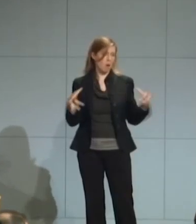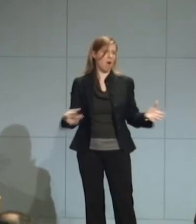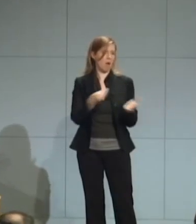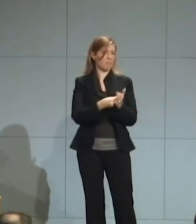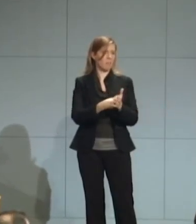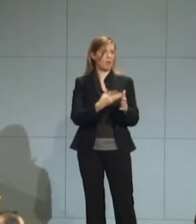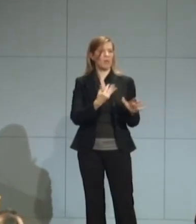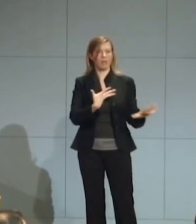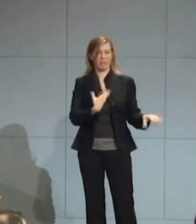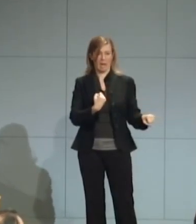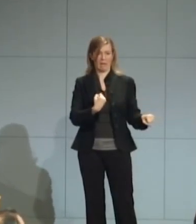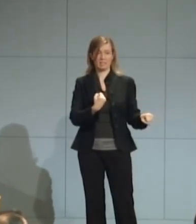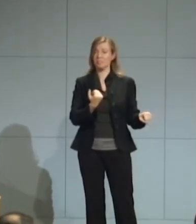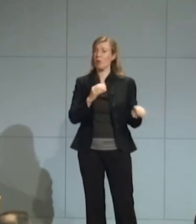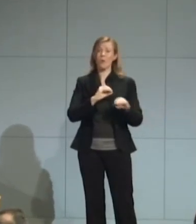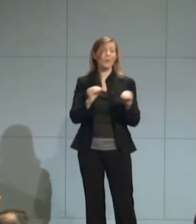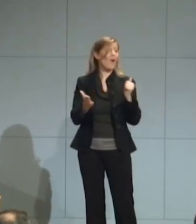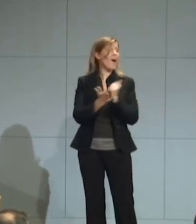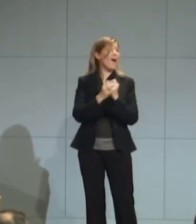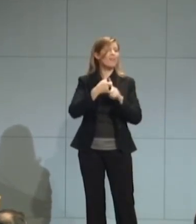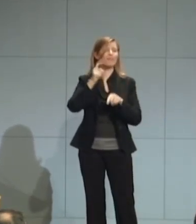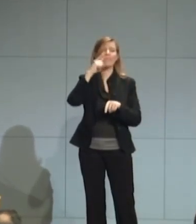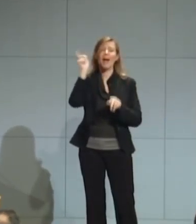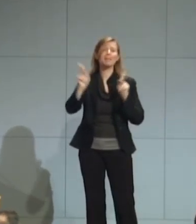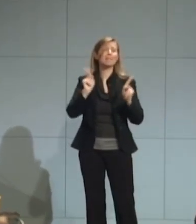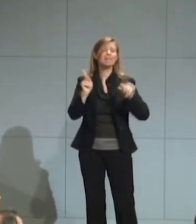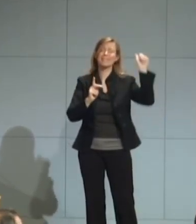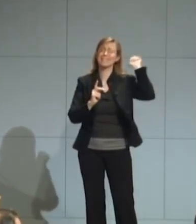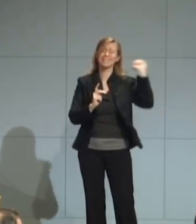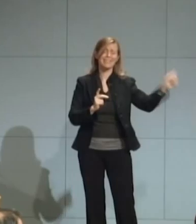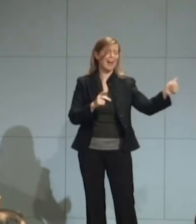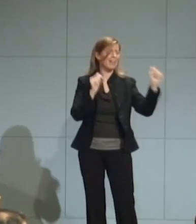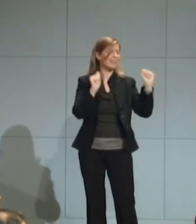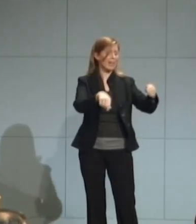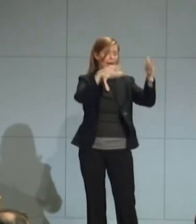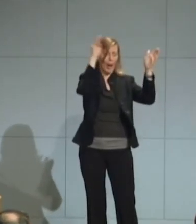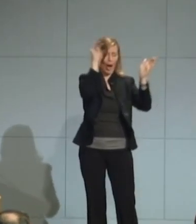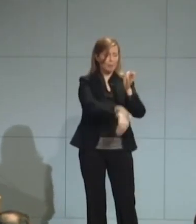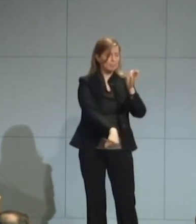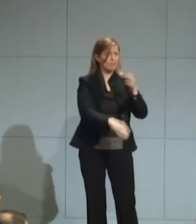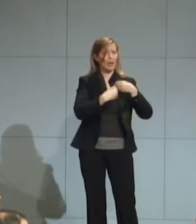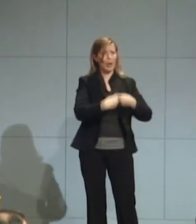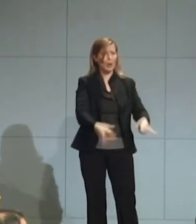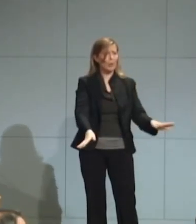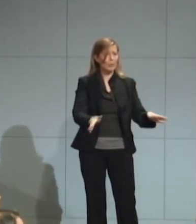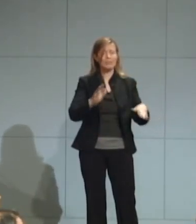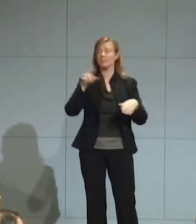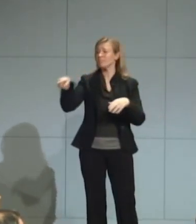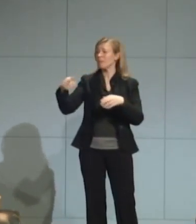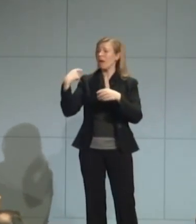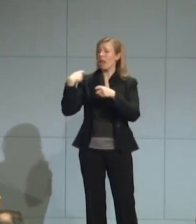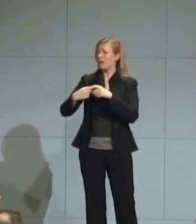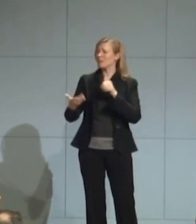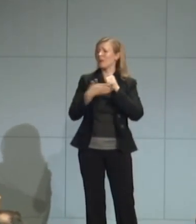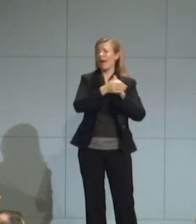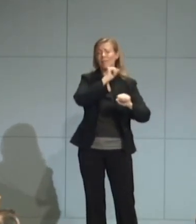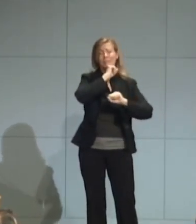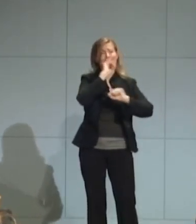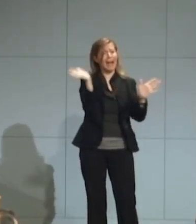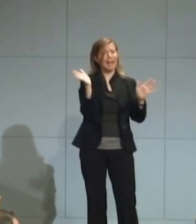Right? Because it was a form of preference. And white folks, as a result of that preference,